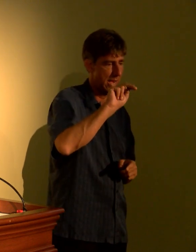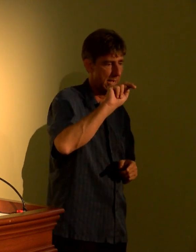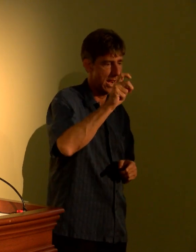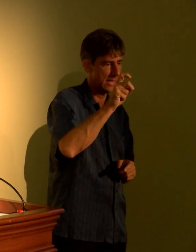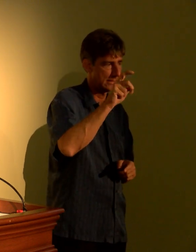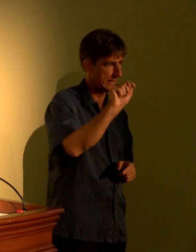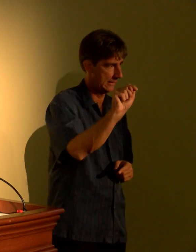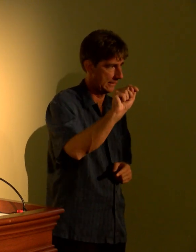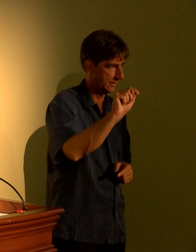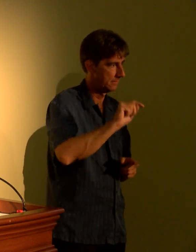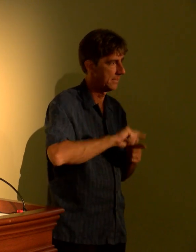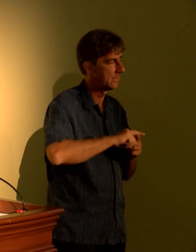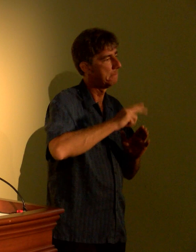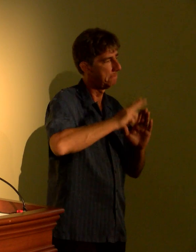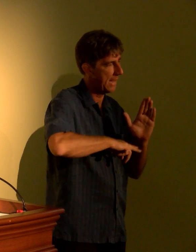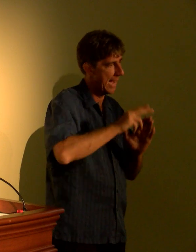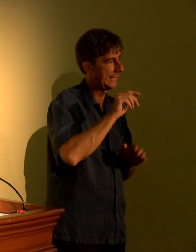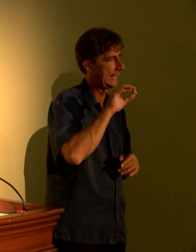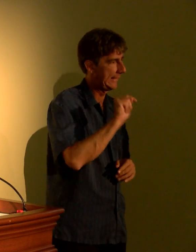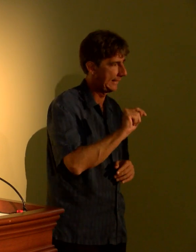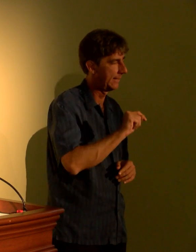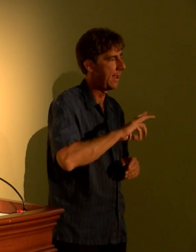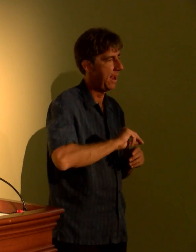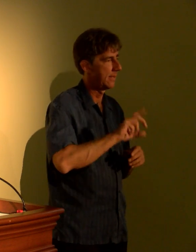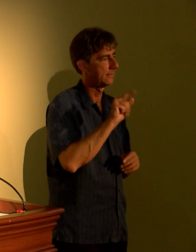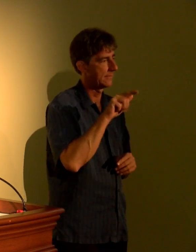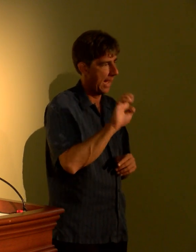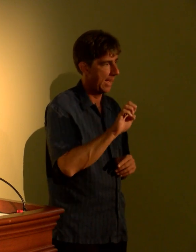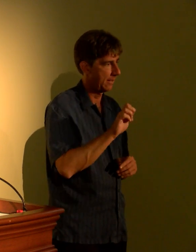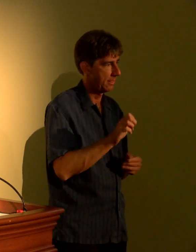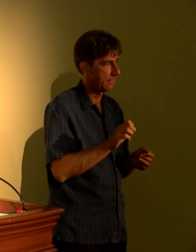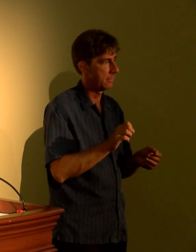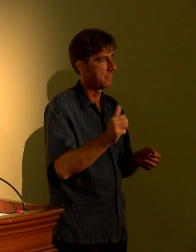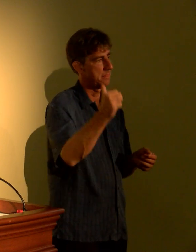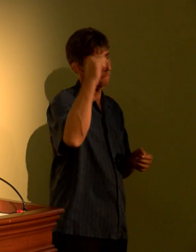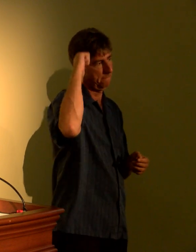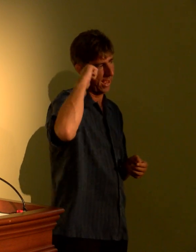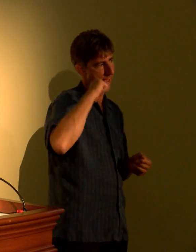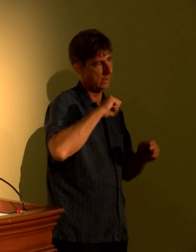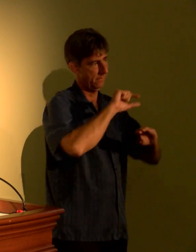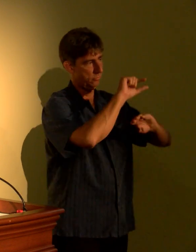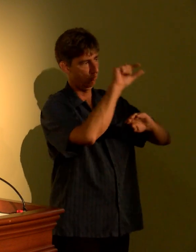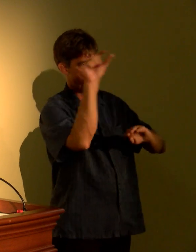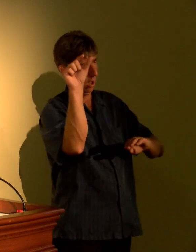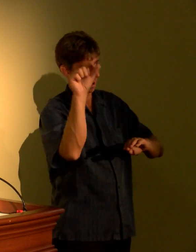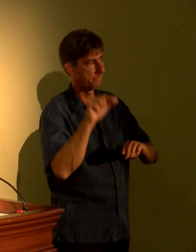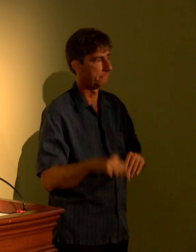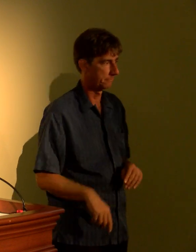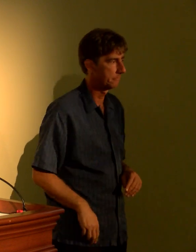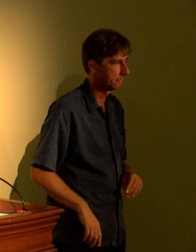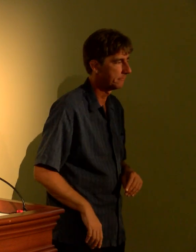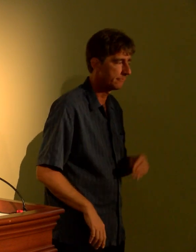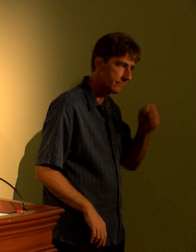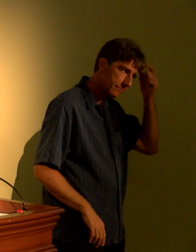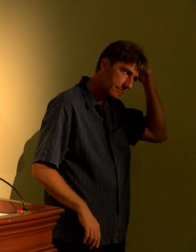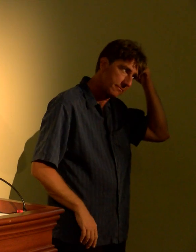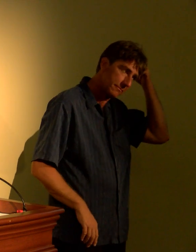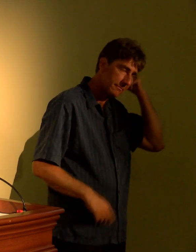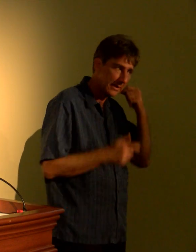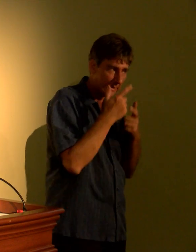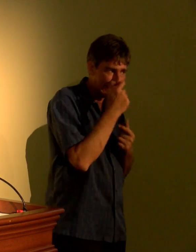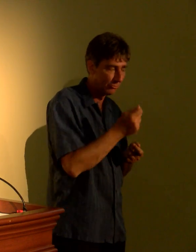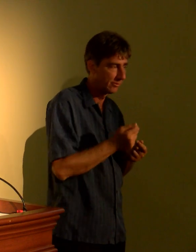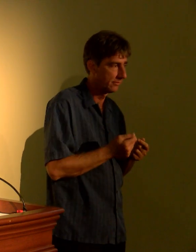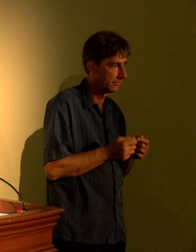it, and the date at the back of the top stretcher in the reverse of the painting. So it's interesting to speculate about the